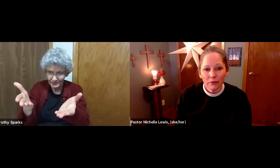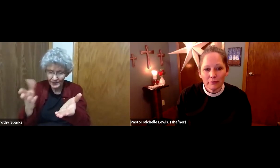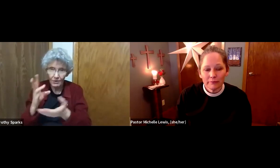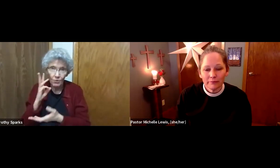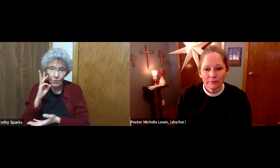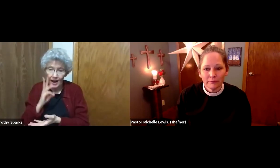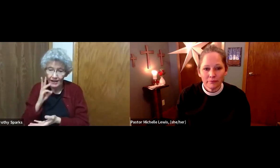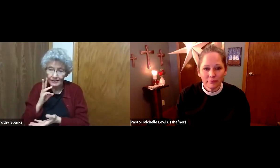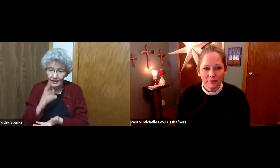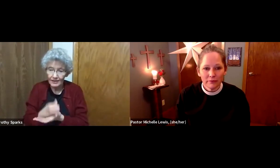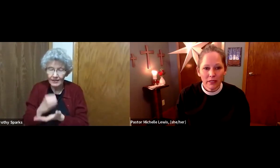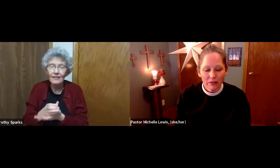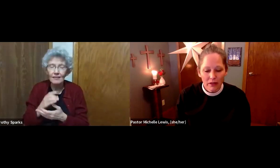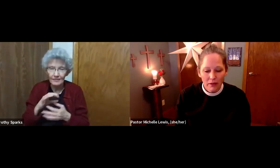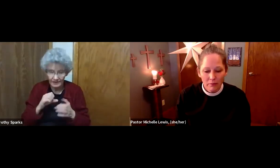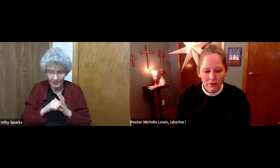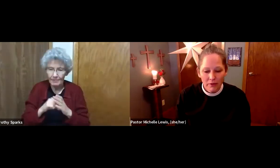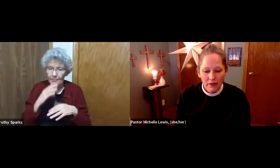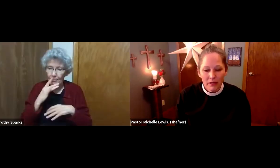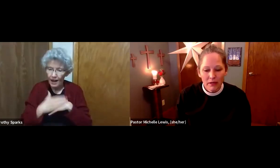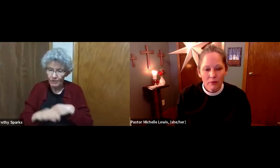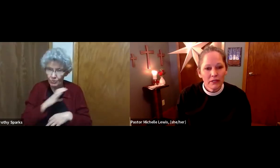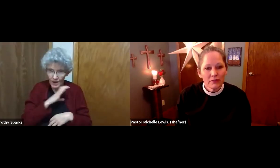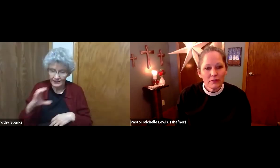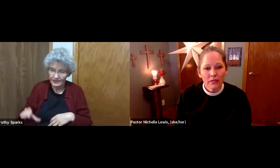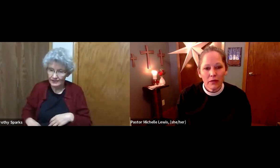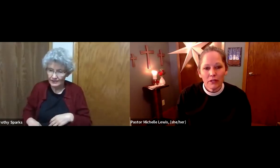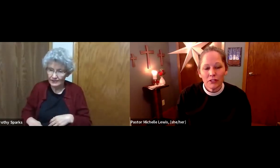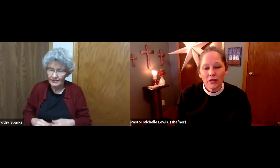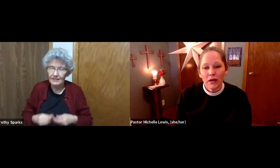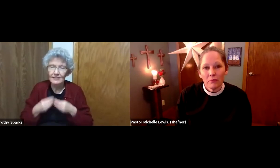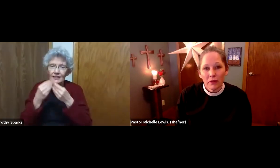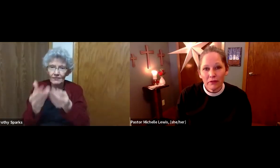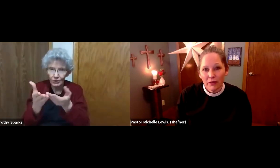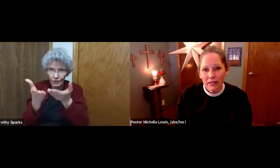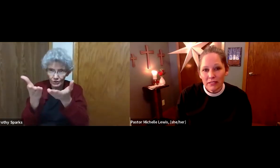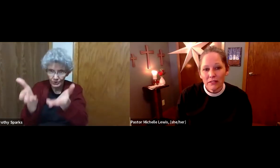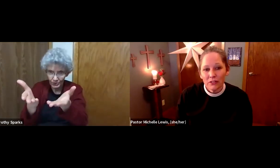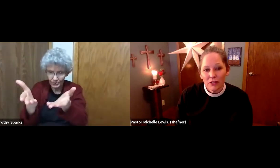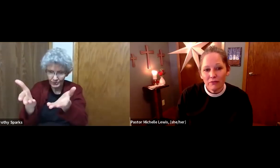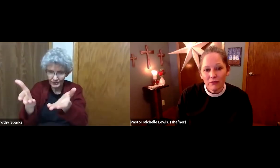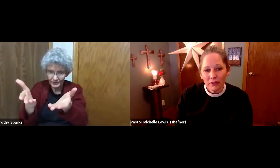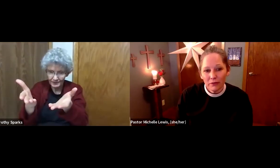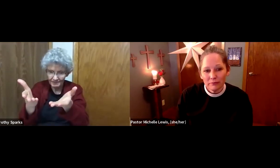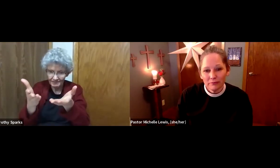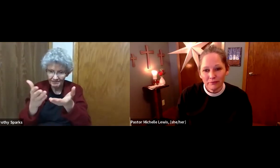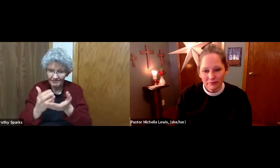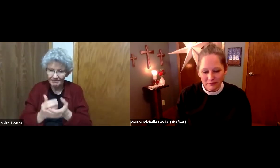you." And with the cup, please use language blood of Christ shed for